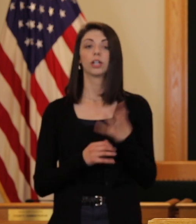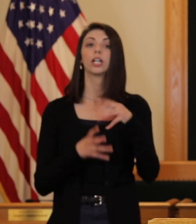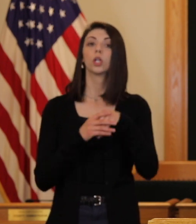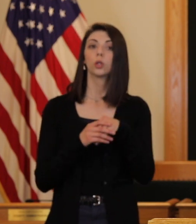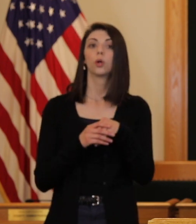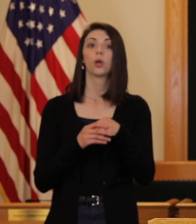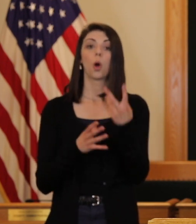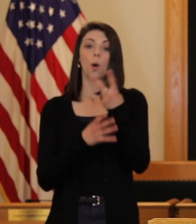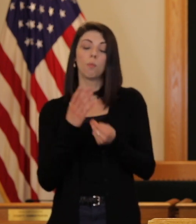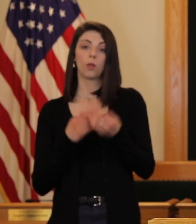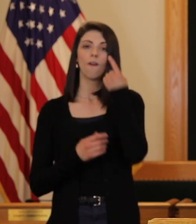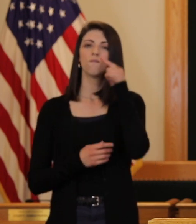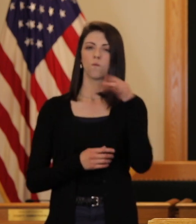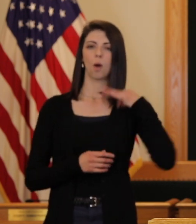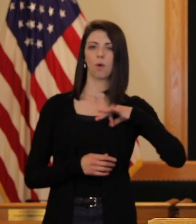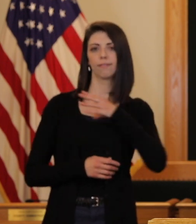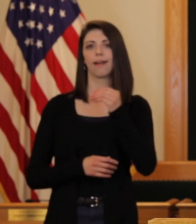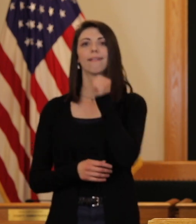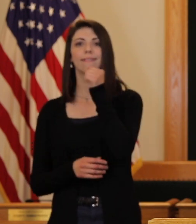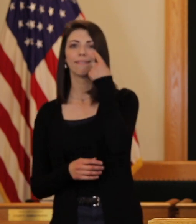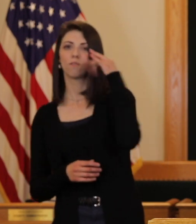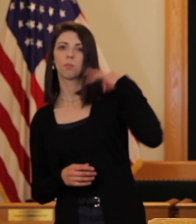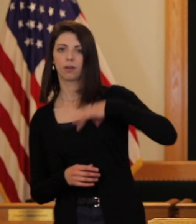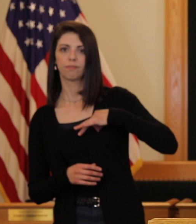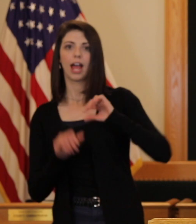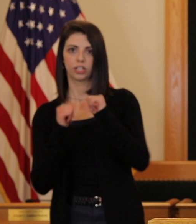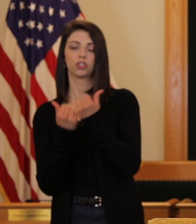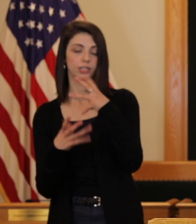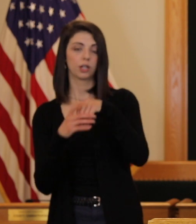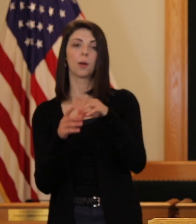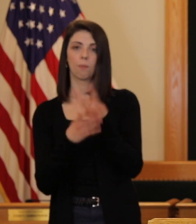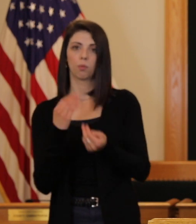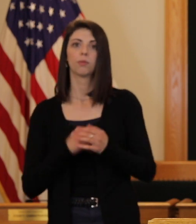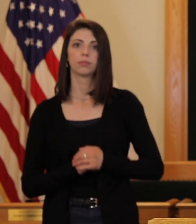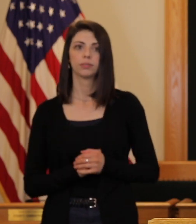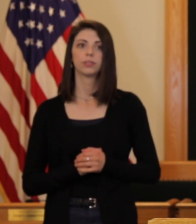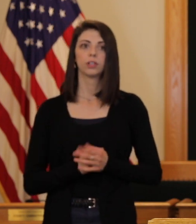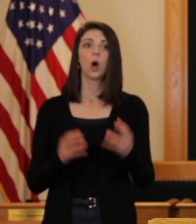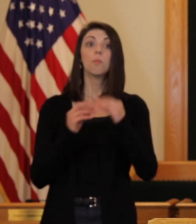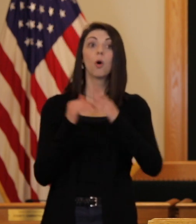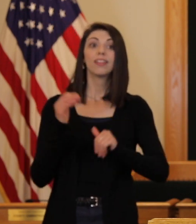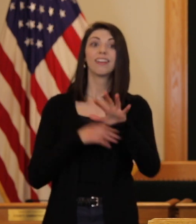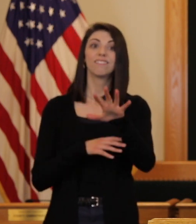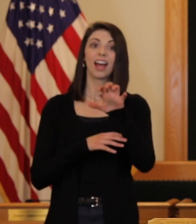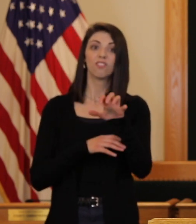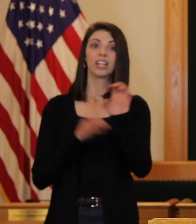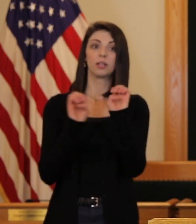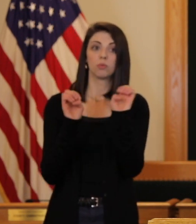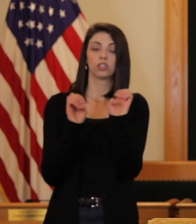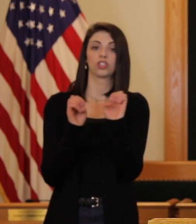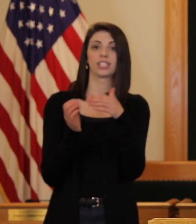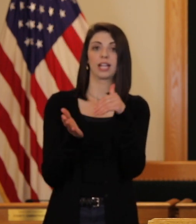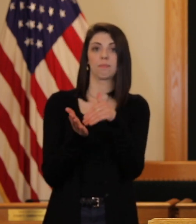both for-profit and not-for-profit agencies. More than 500 emergency medical technicians, or EMTs, answer about